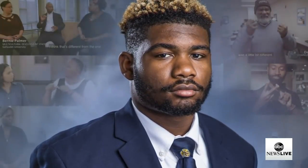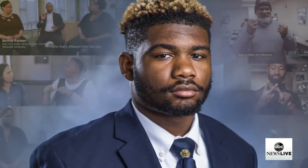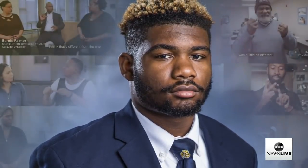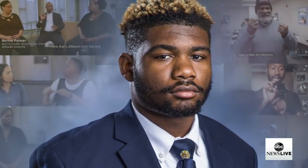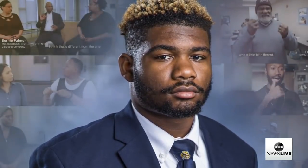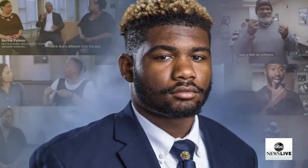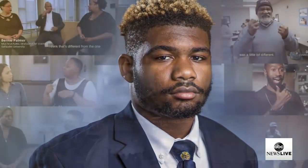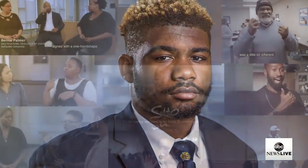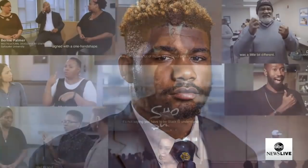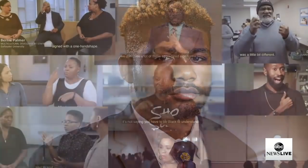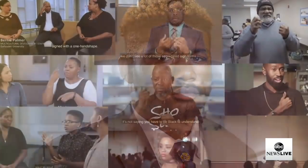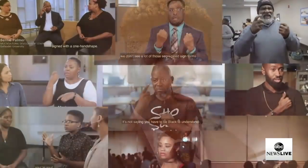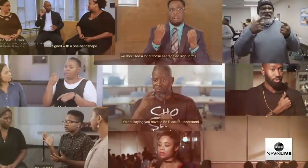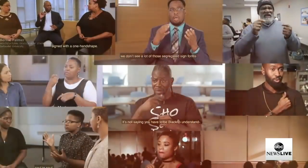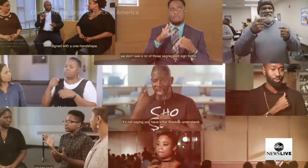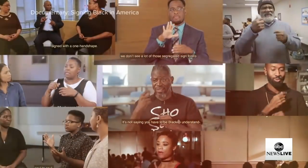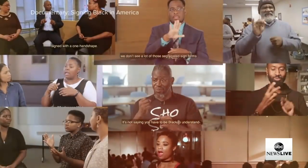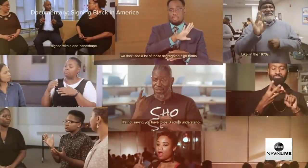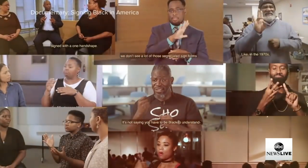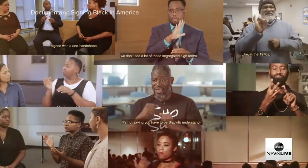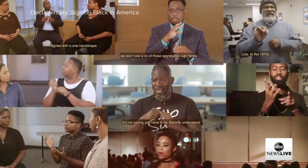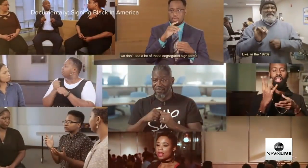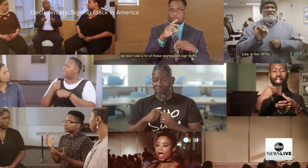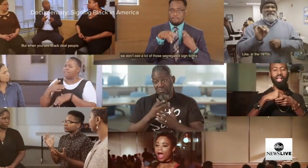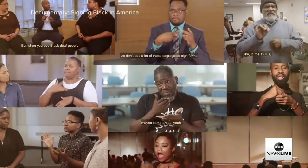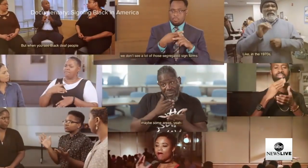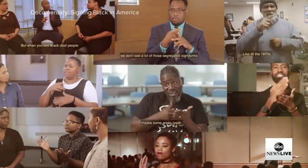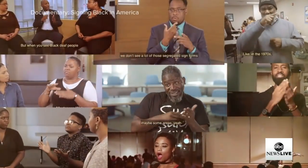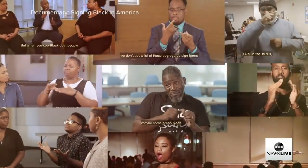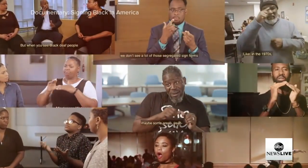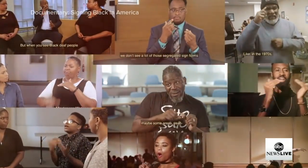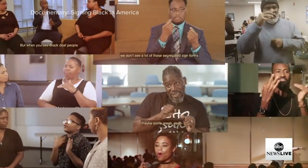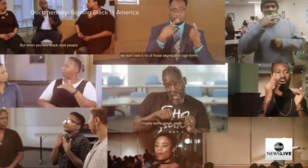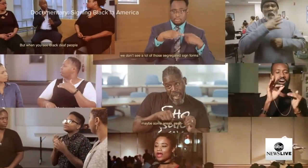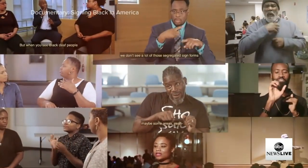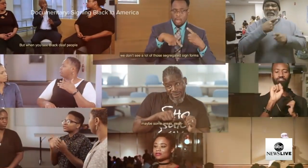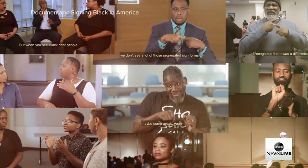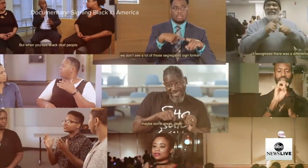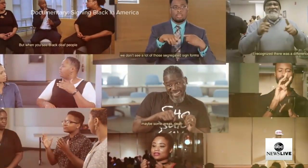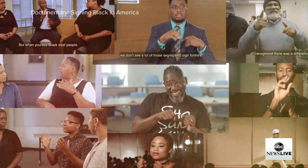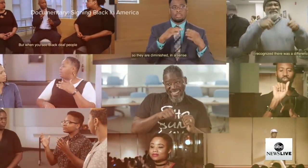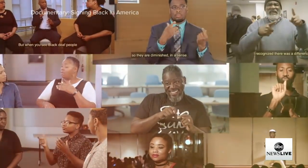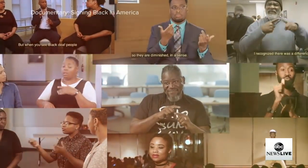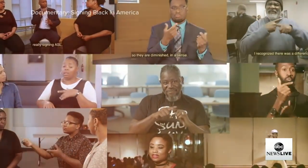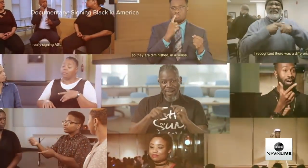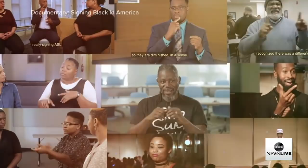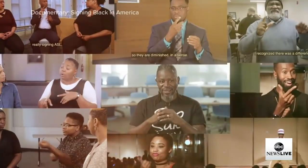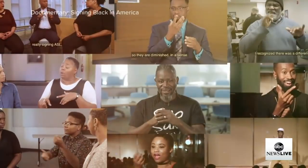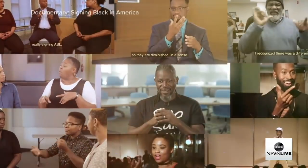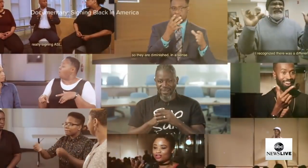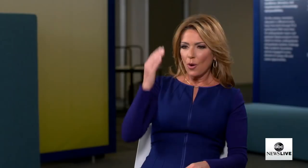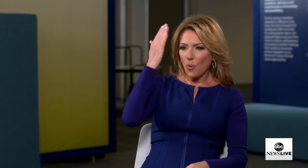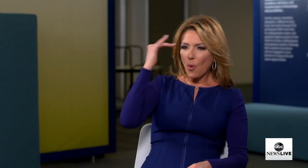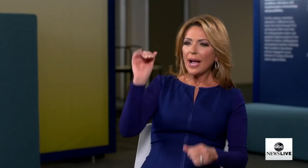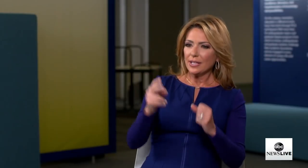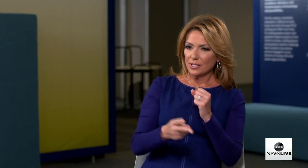a movement to celebrate and preserve a language born out of oppression and segregation. Why is